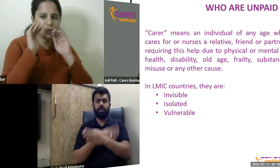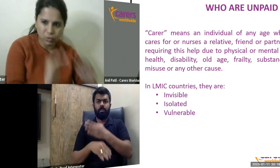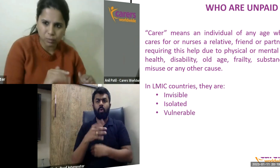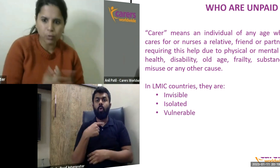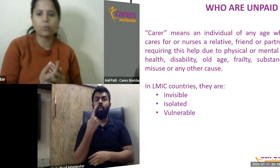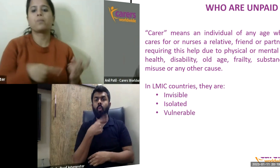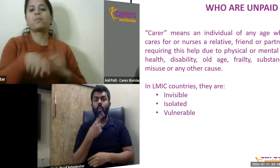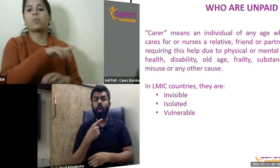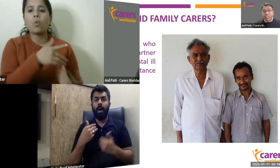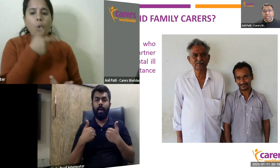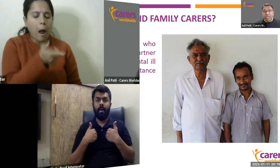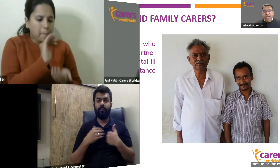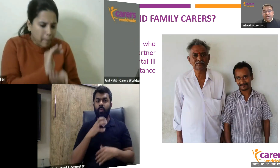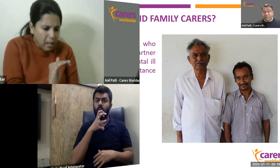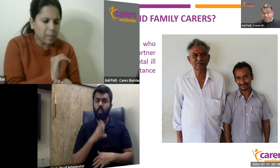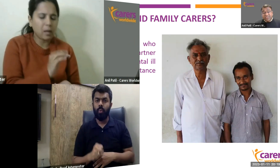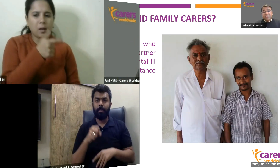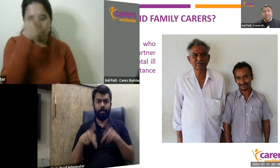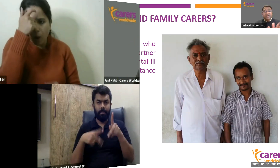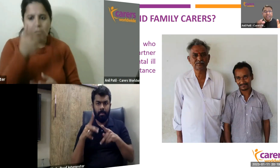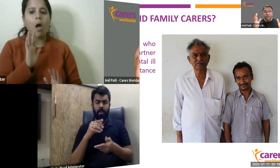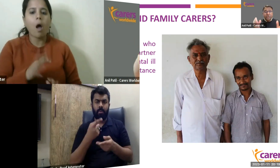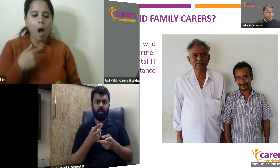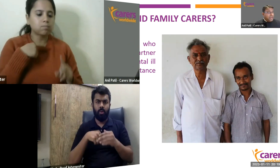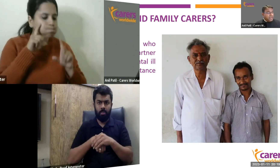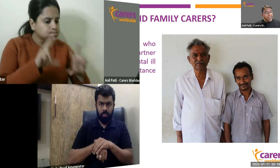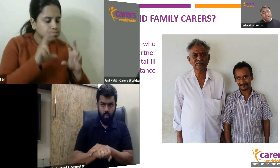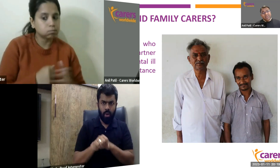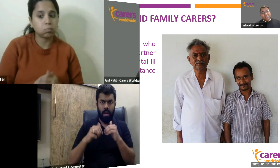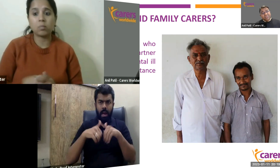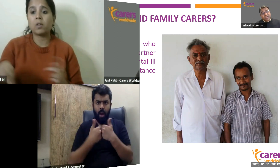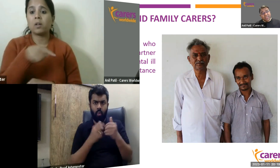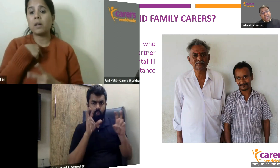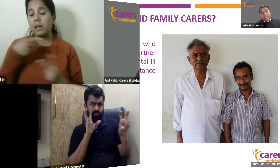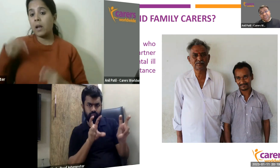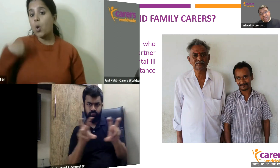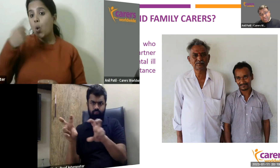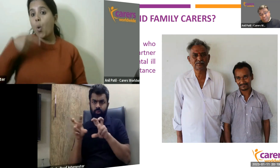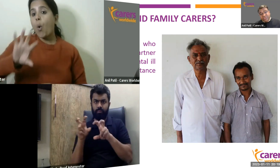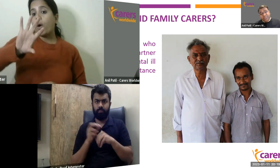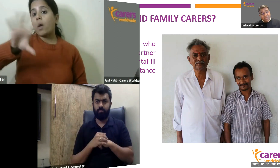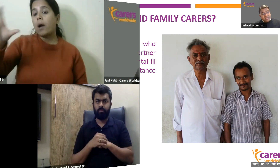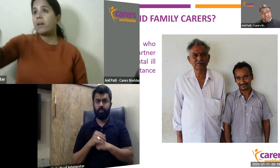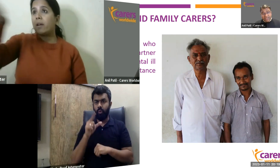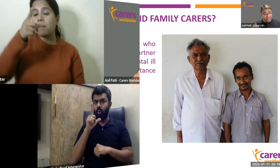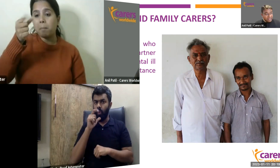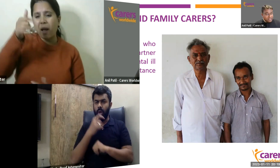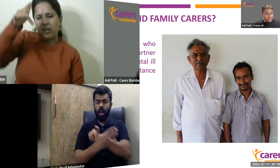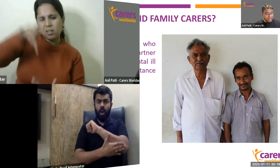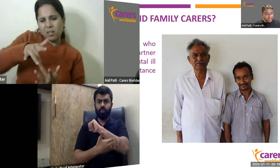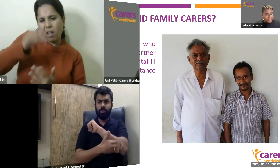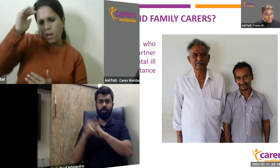misuse, palliative care, and all. Friends, in low and middle income countries, carers are invisible.